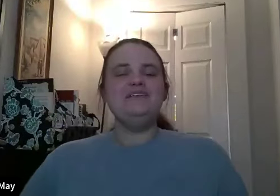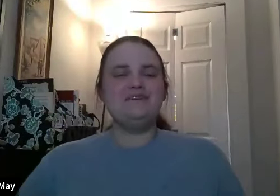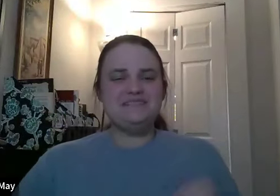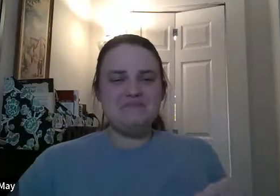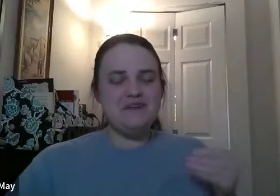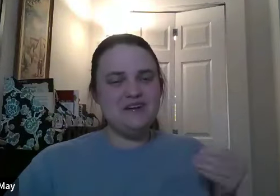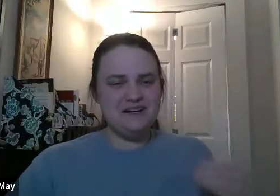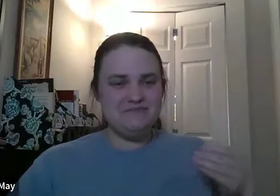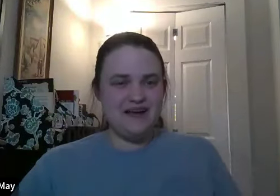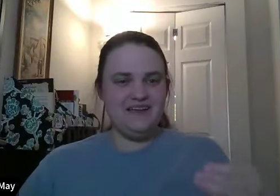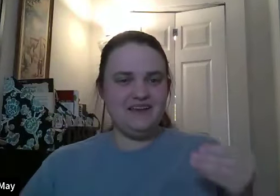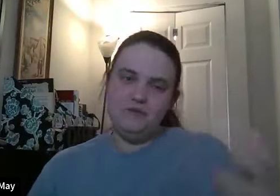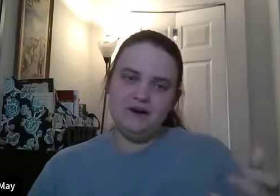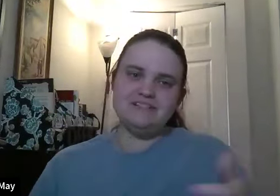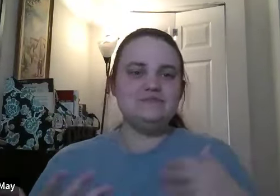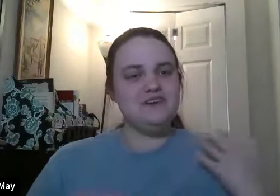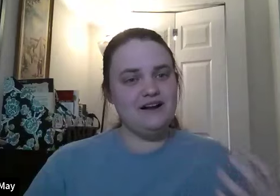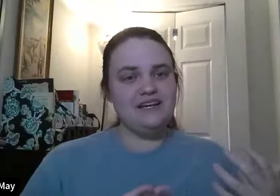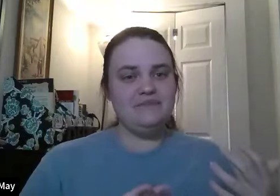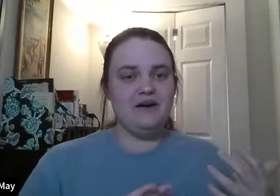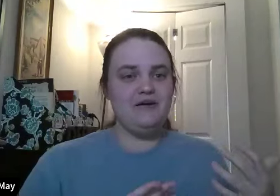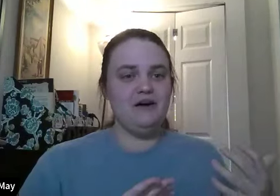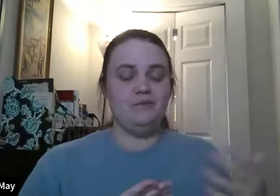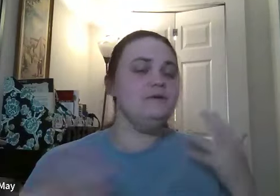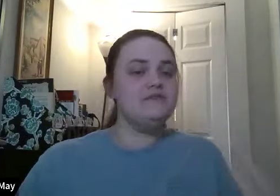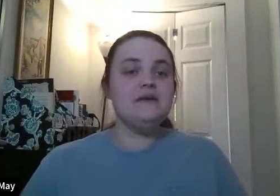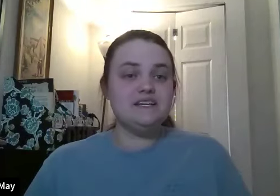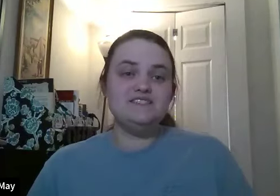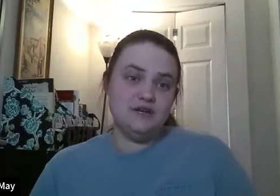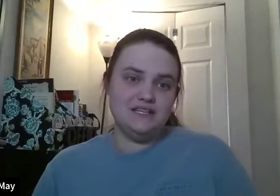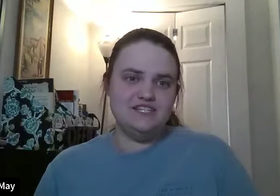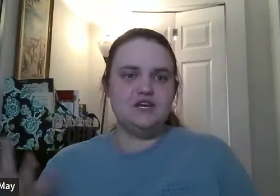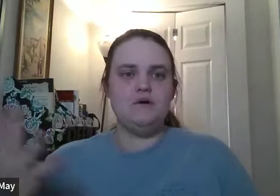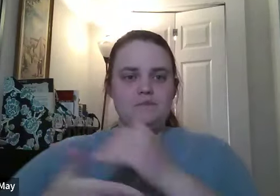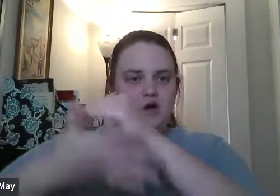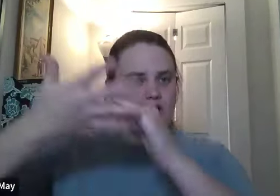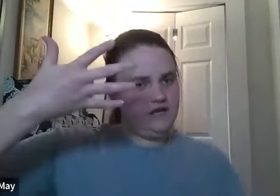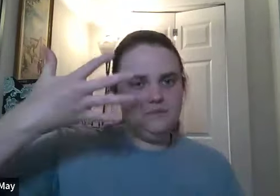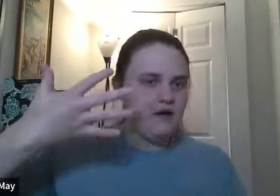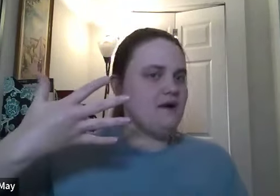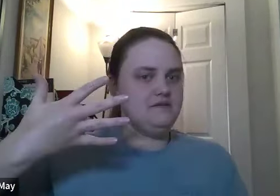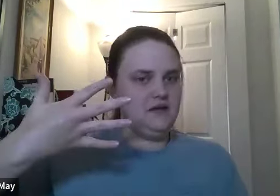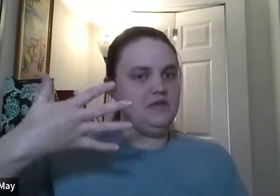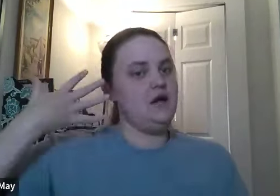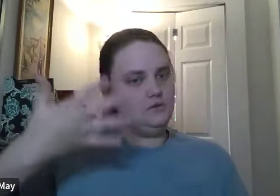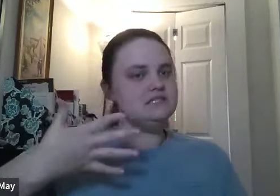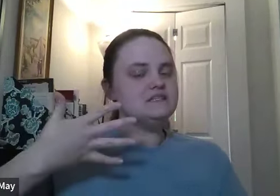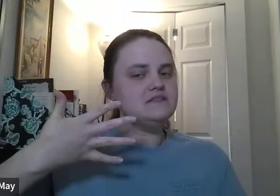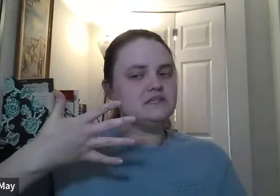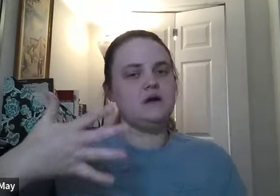For example, if I'm talking to my like coworkers and we're talking about, or even like my students, and I'm talking about my family, I always list it this way, and